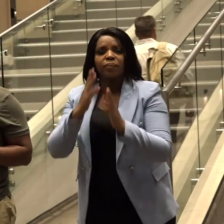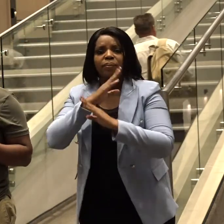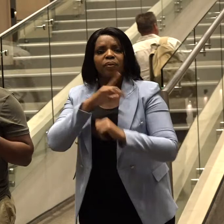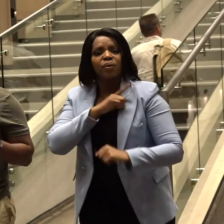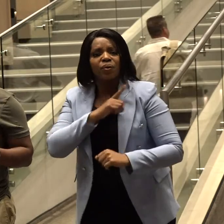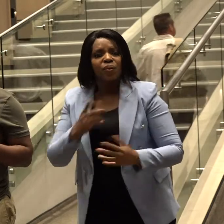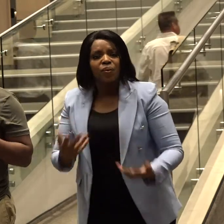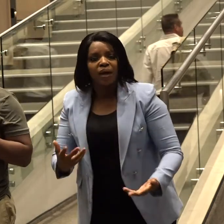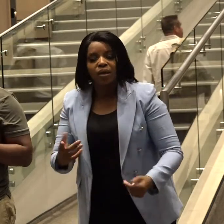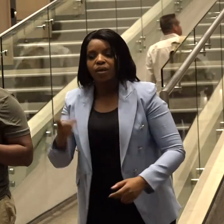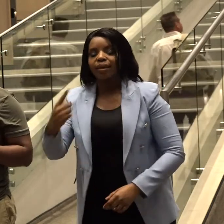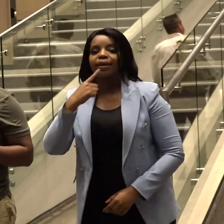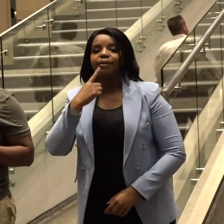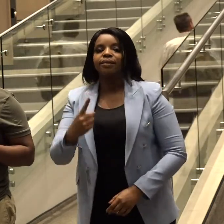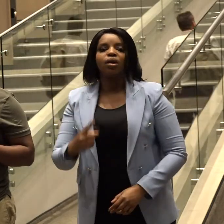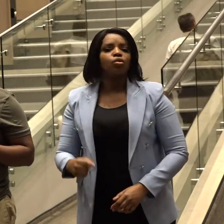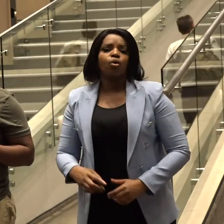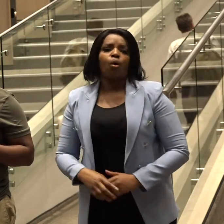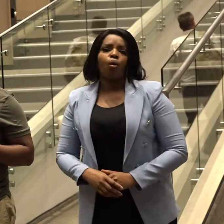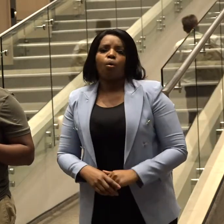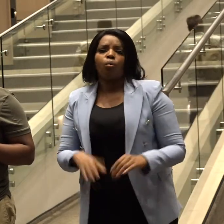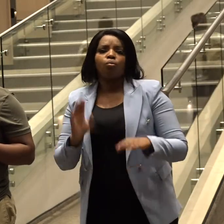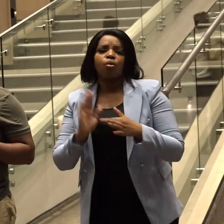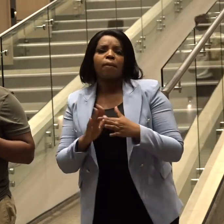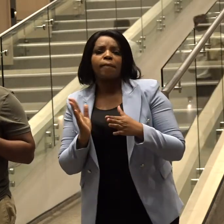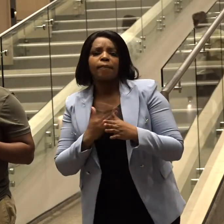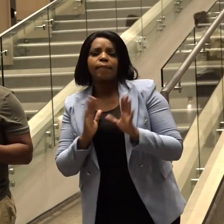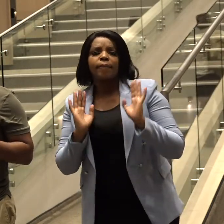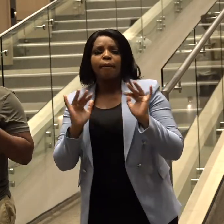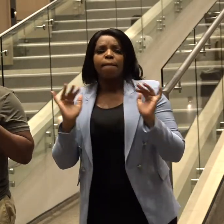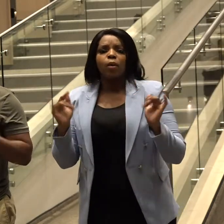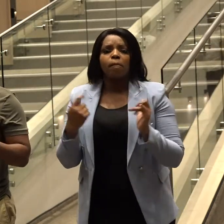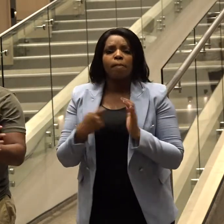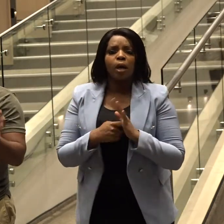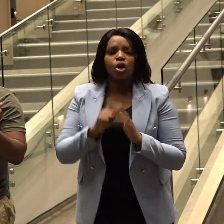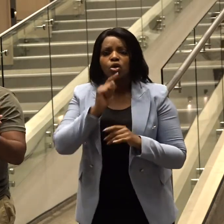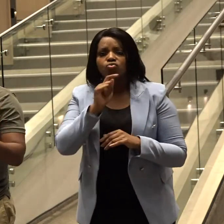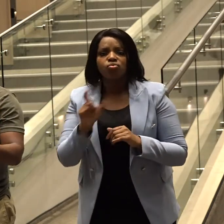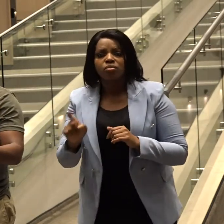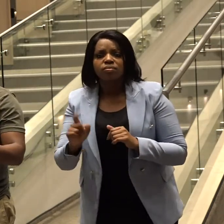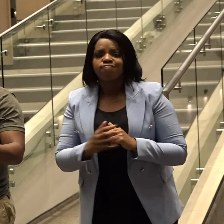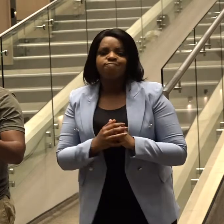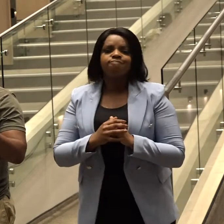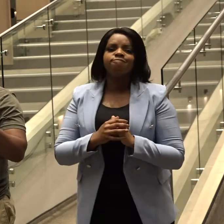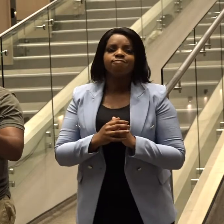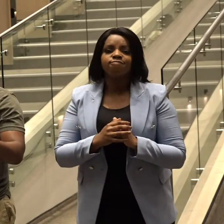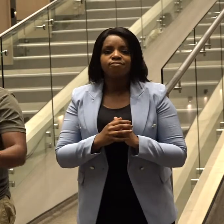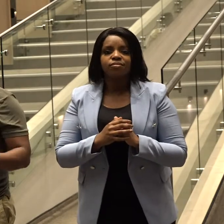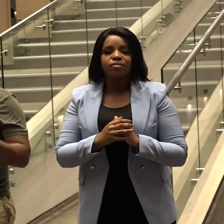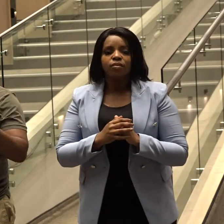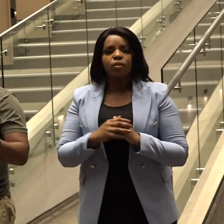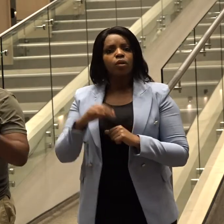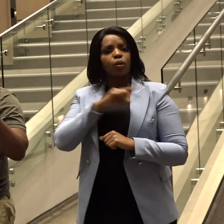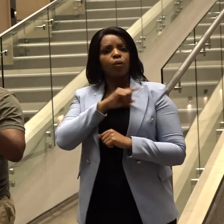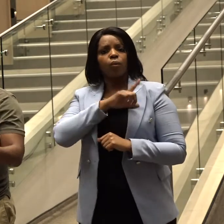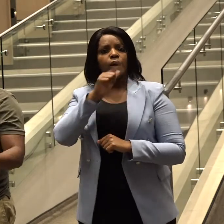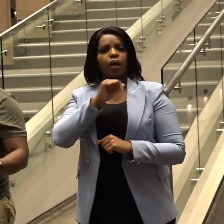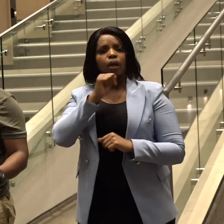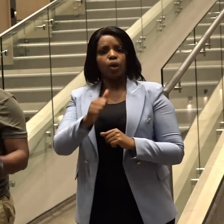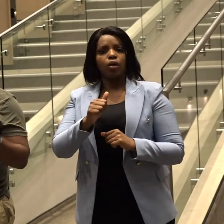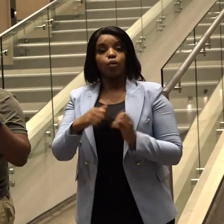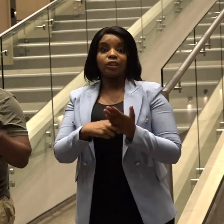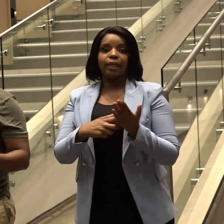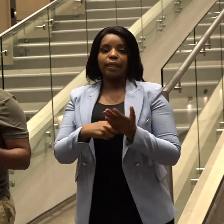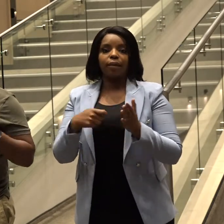tickets people are not buying tickets so why don't you build a place where people can